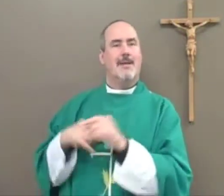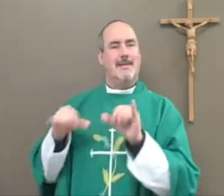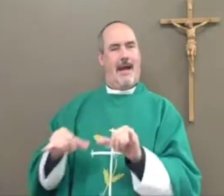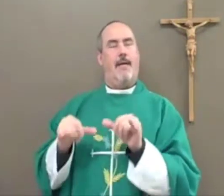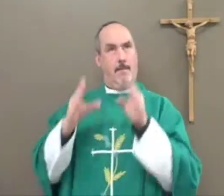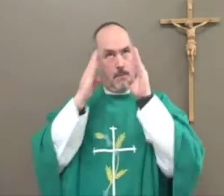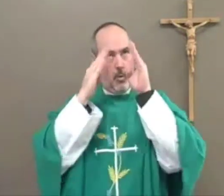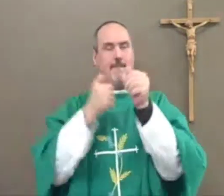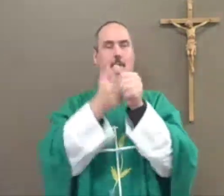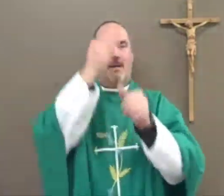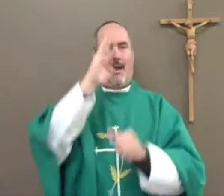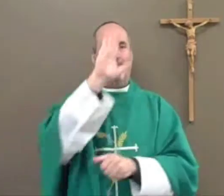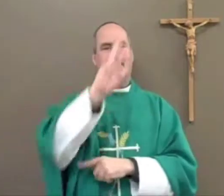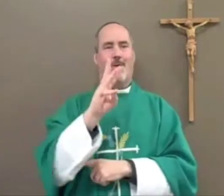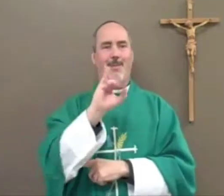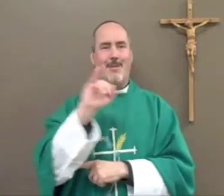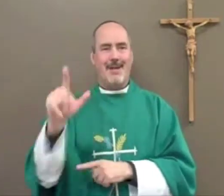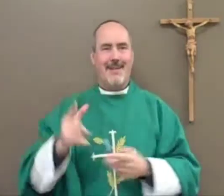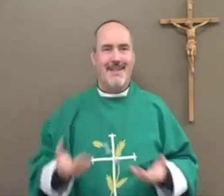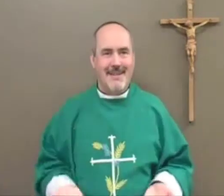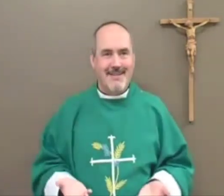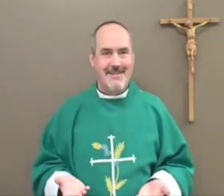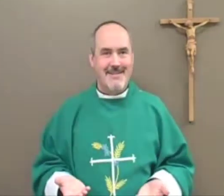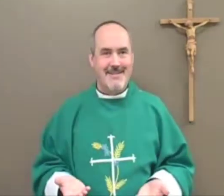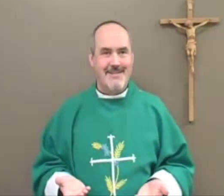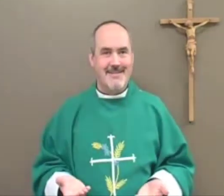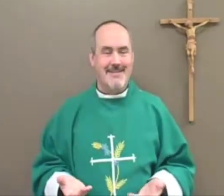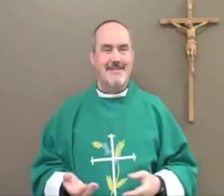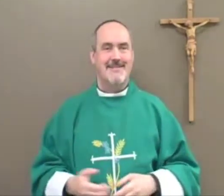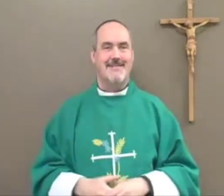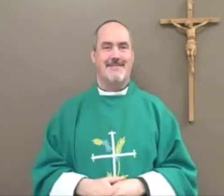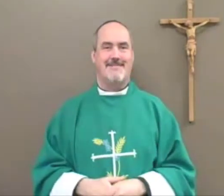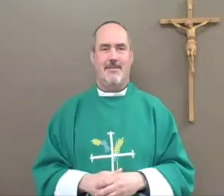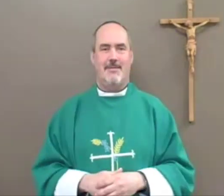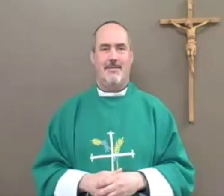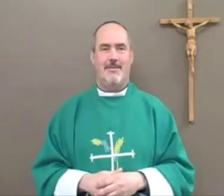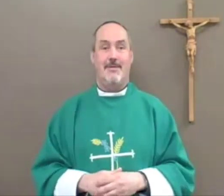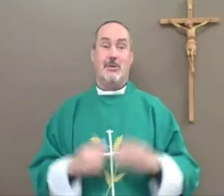to temptation, and helping us follow God's will.